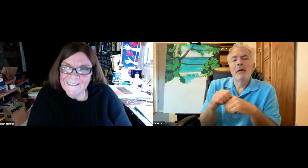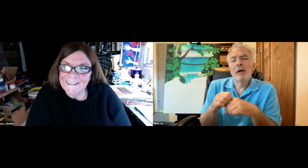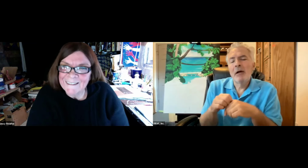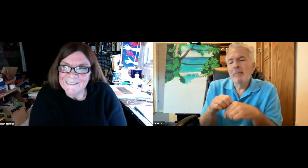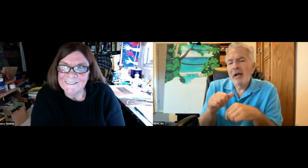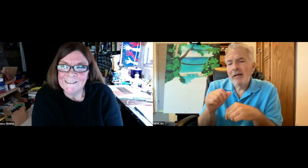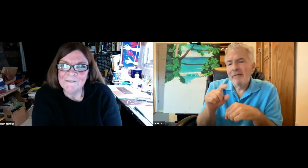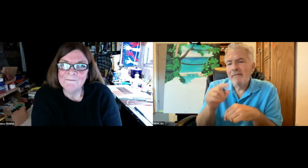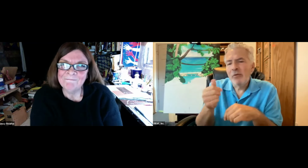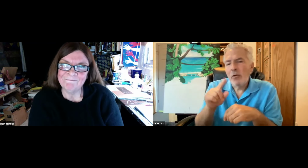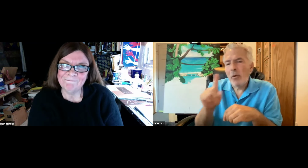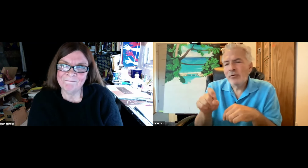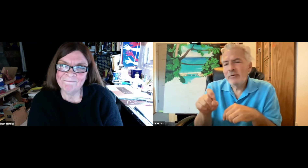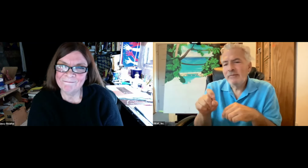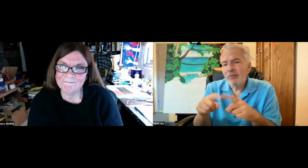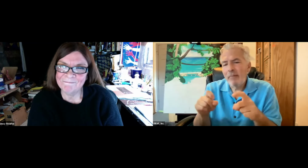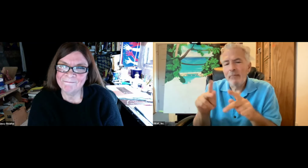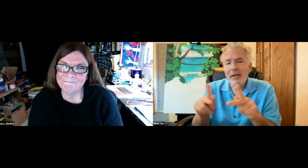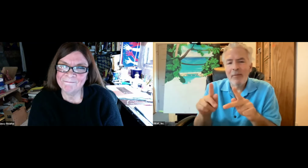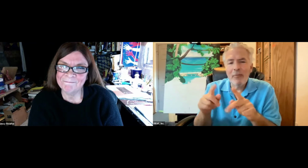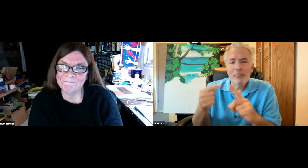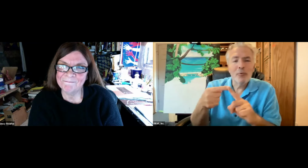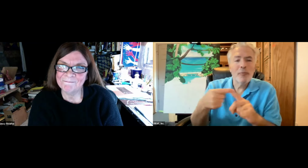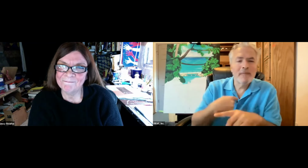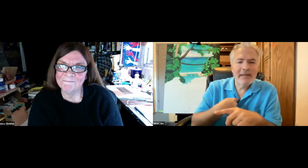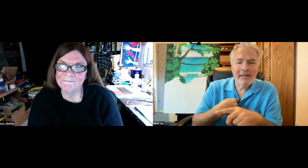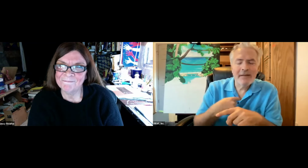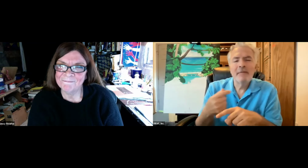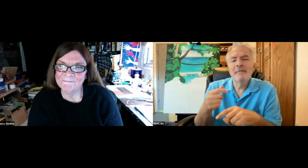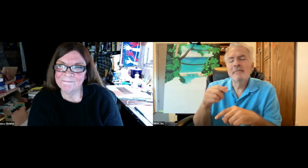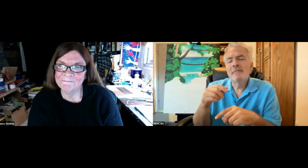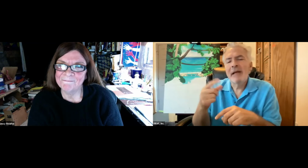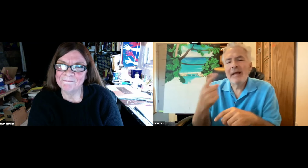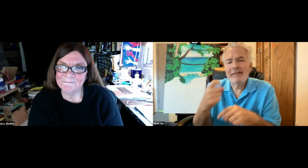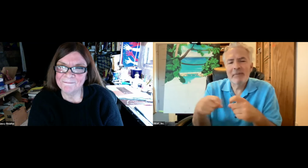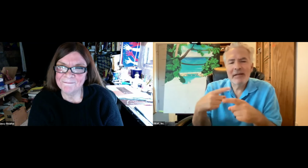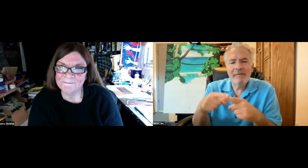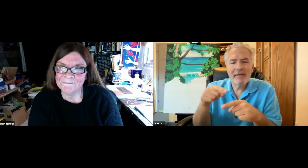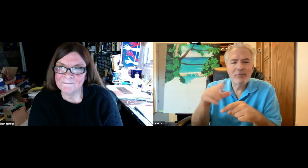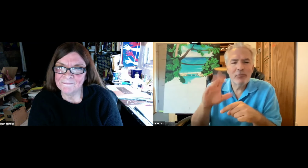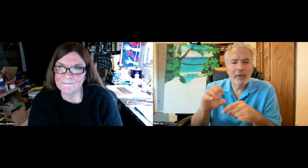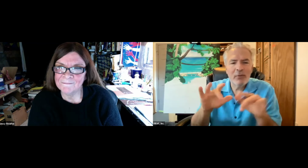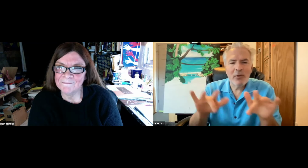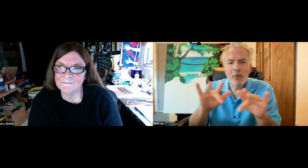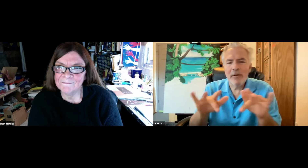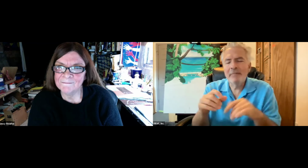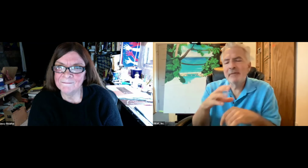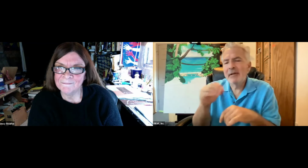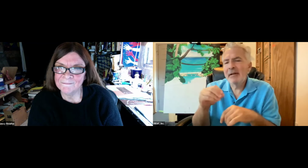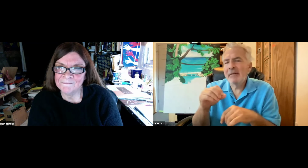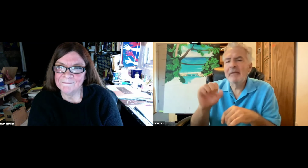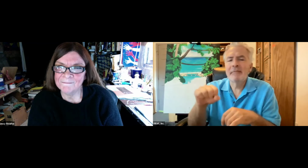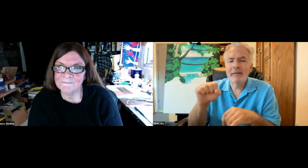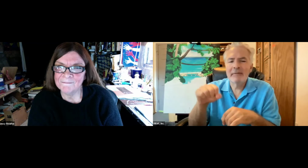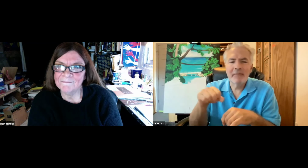It looks like I covered them. I did have a few questions from people that were asking me, Tony,